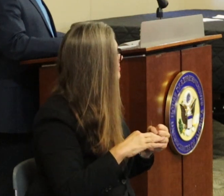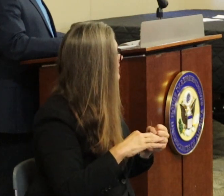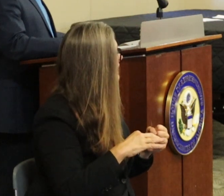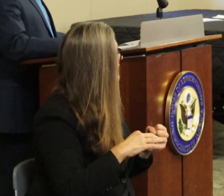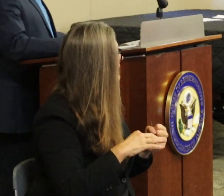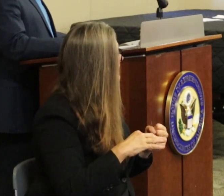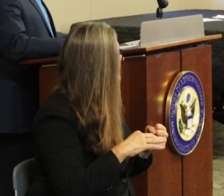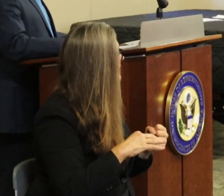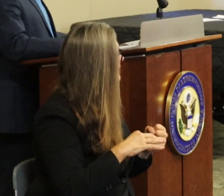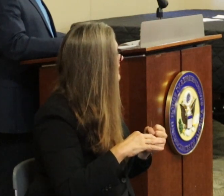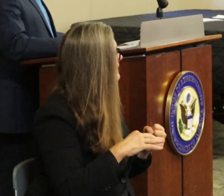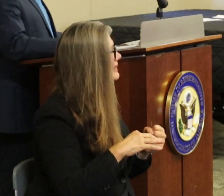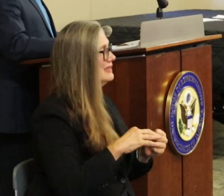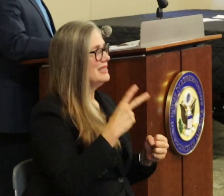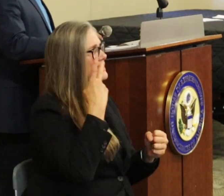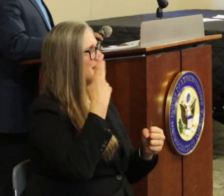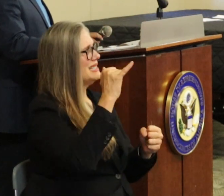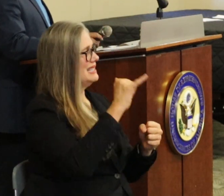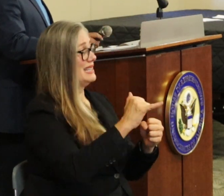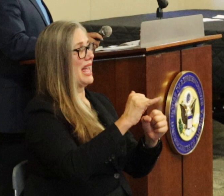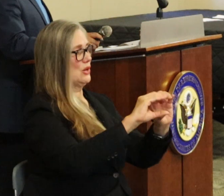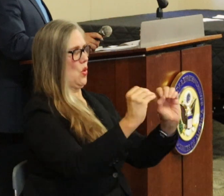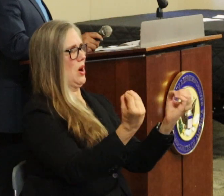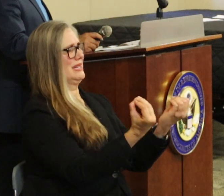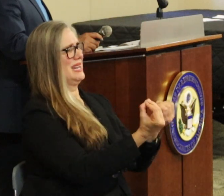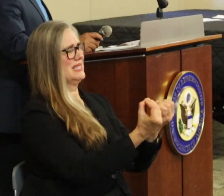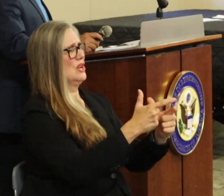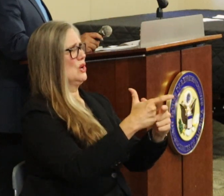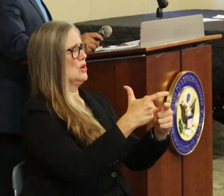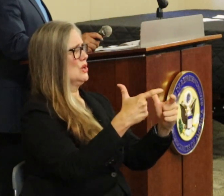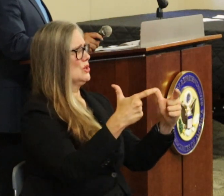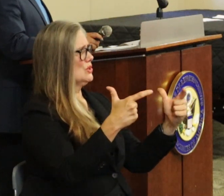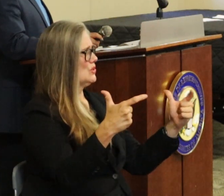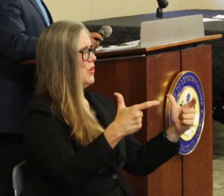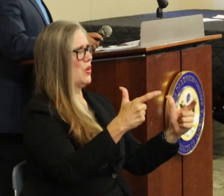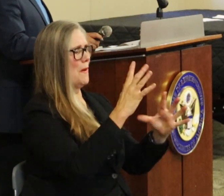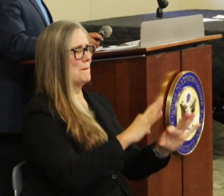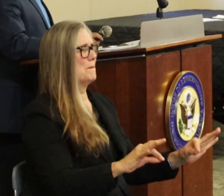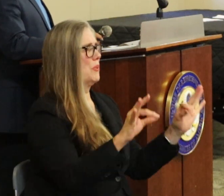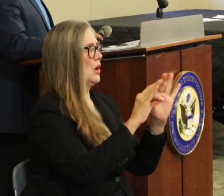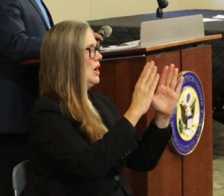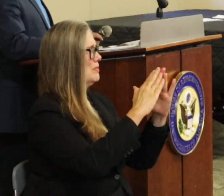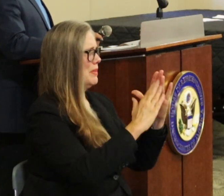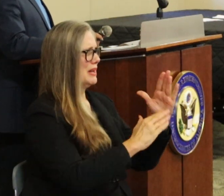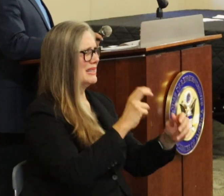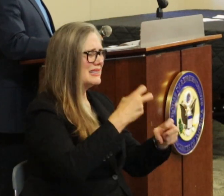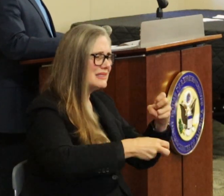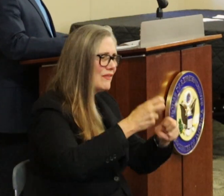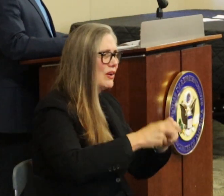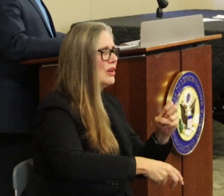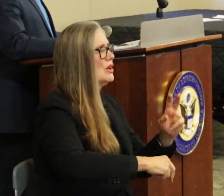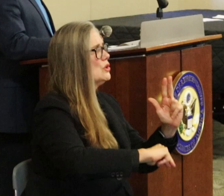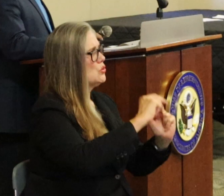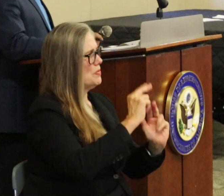huge piece of our community that it's been so damn hard to try to get a new building built.